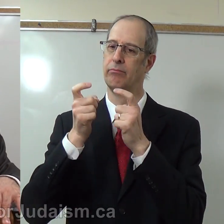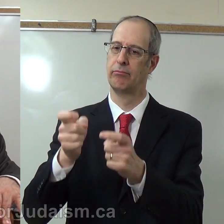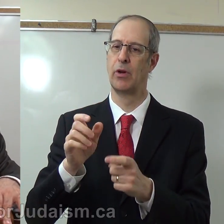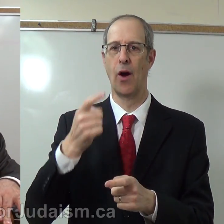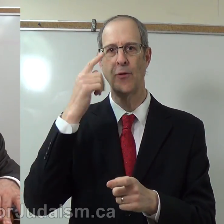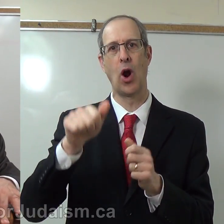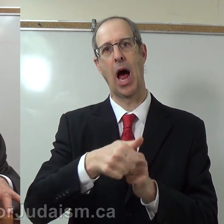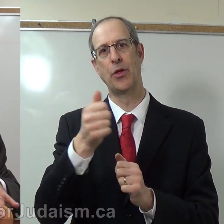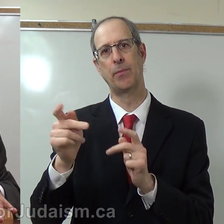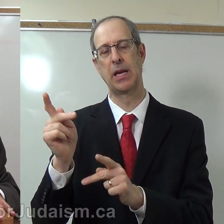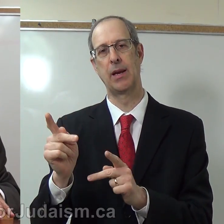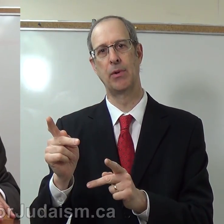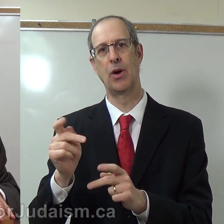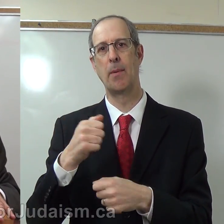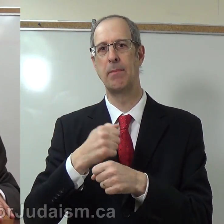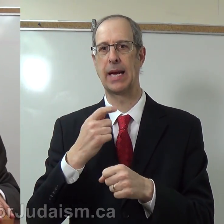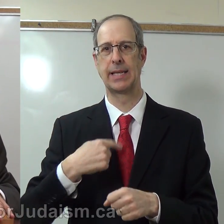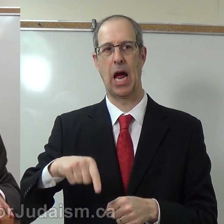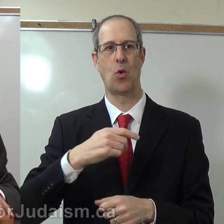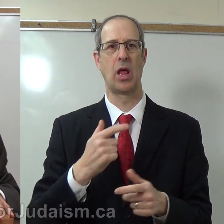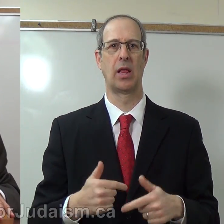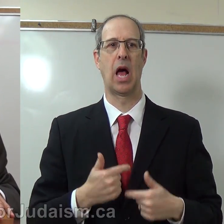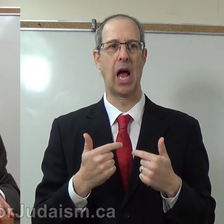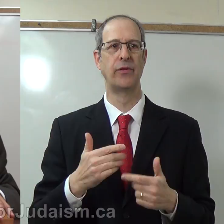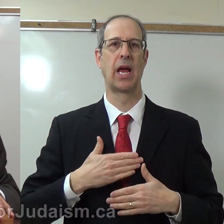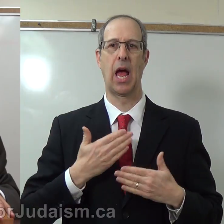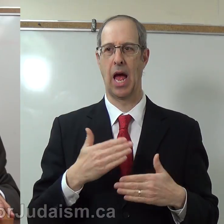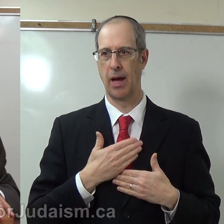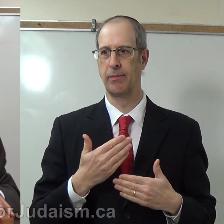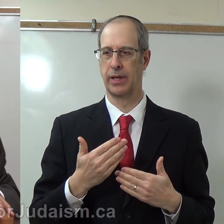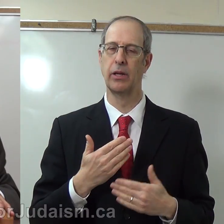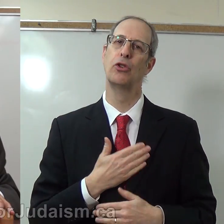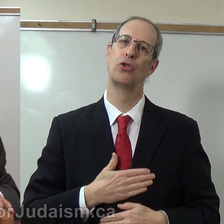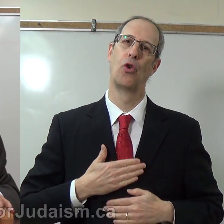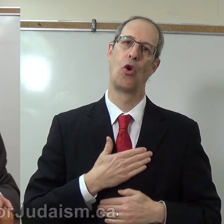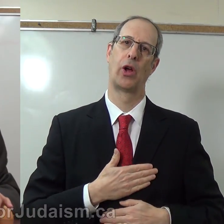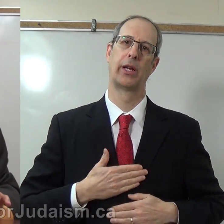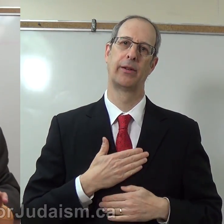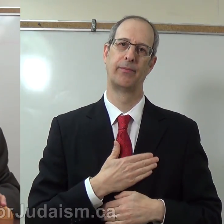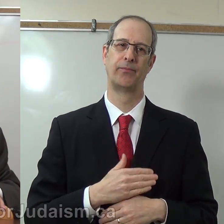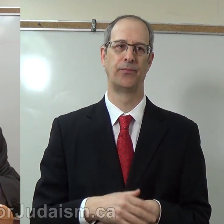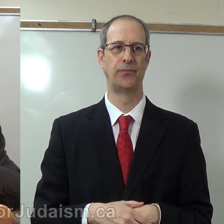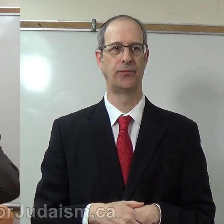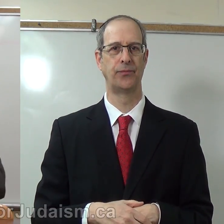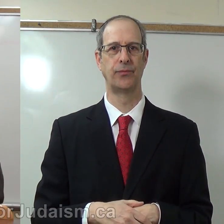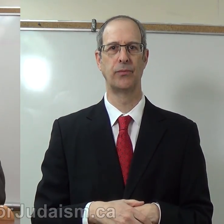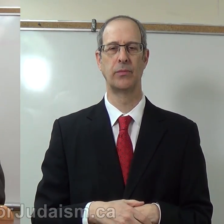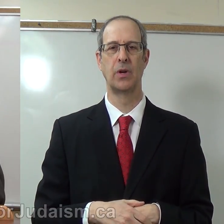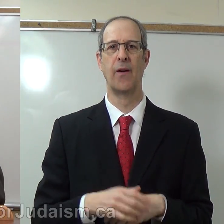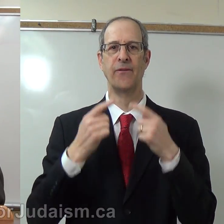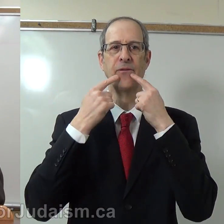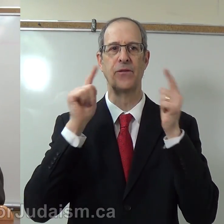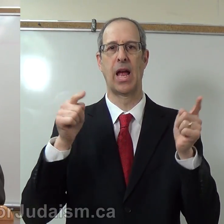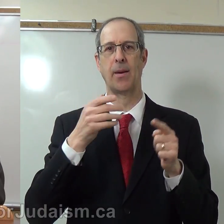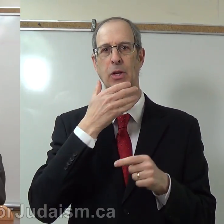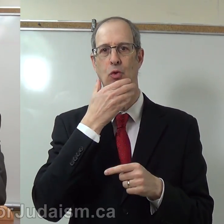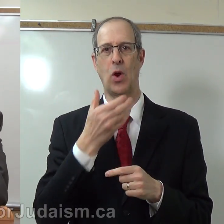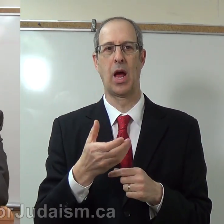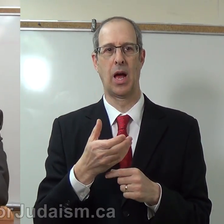it will make our lives happy and joyous there was a great rabbi